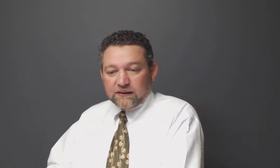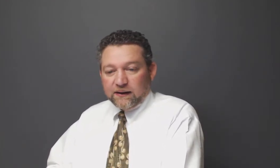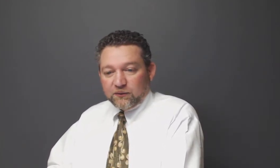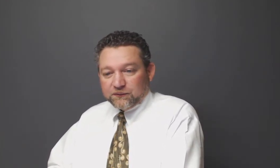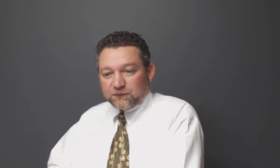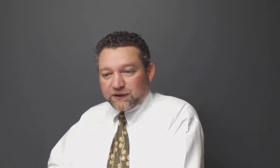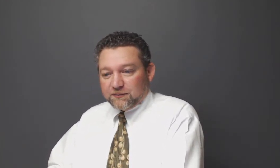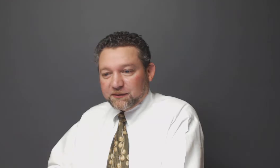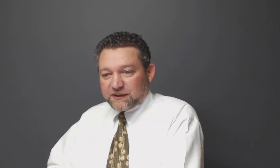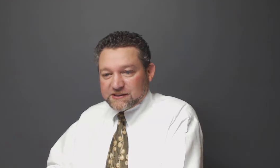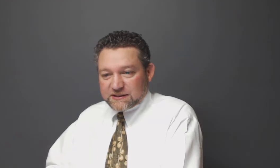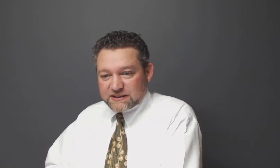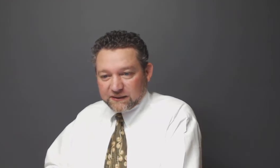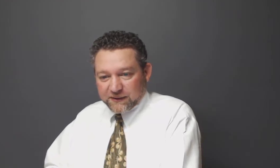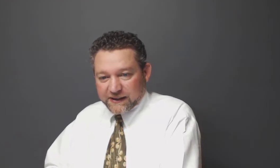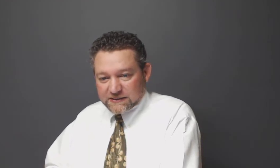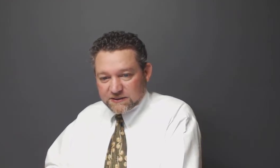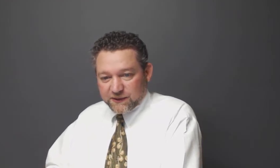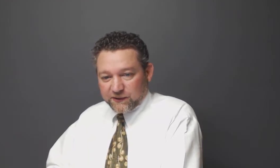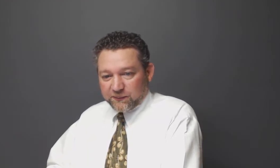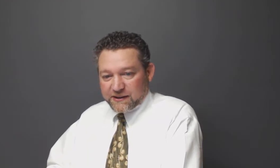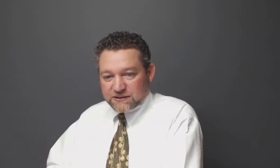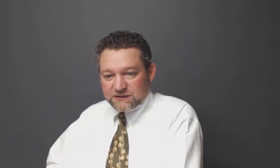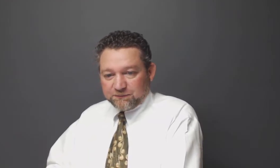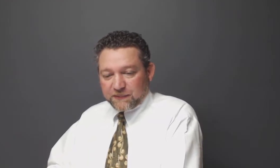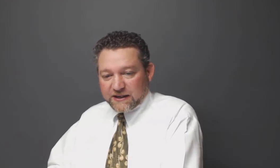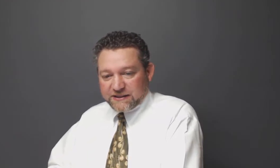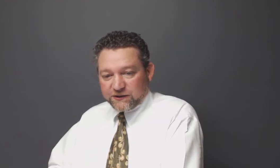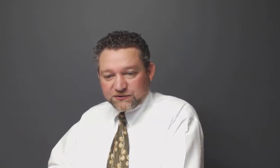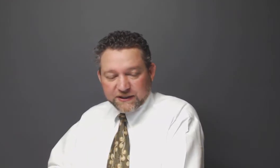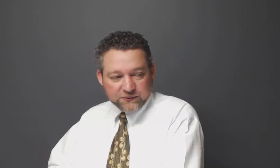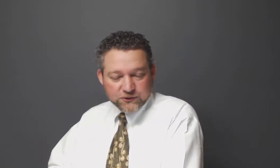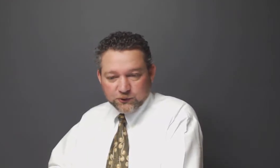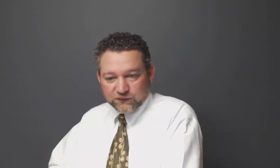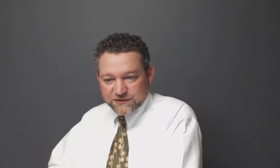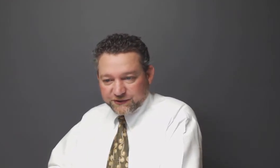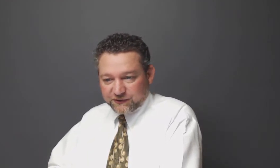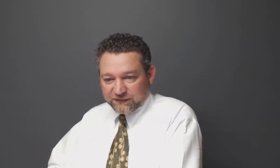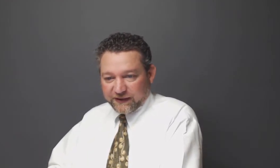3:16-17. I won't read it, but that's the same passage, parallel passage. In Daniel chapter 2, verse